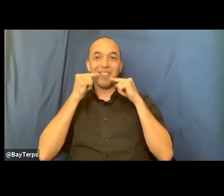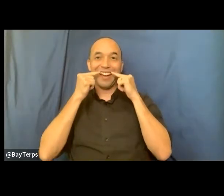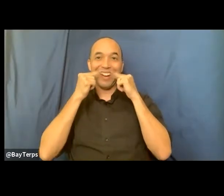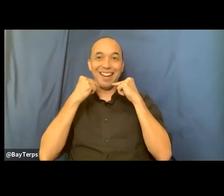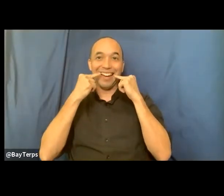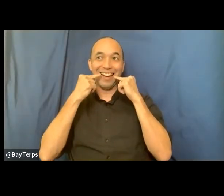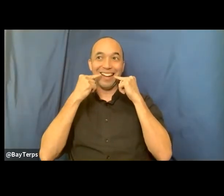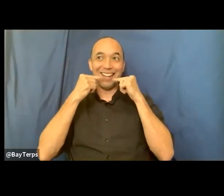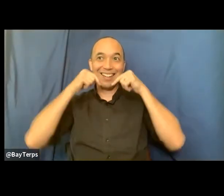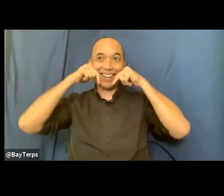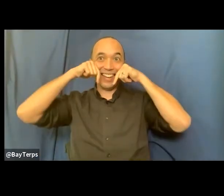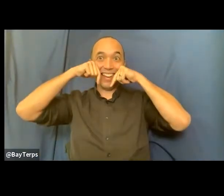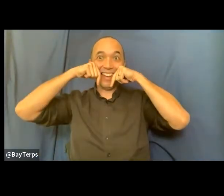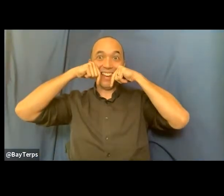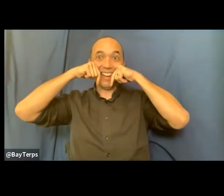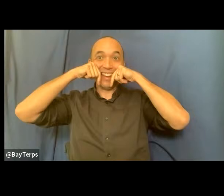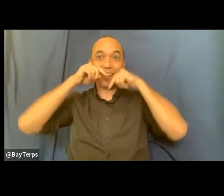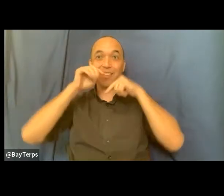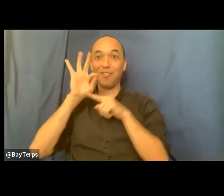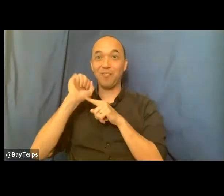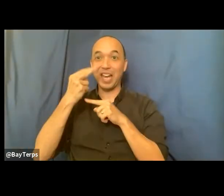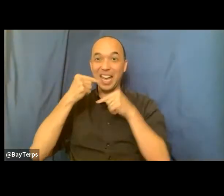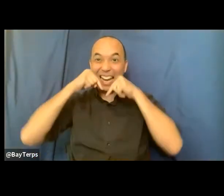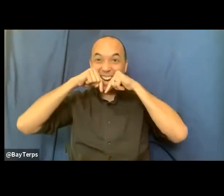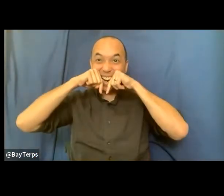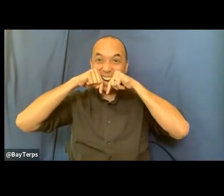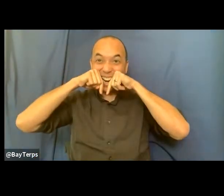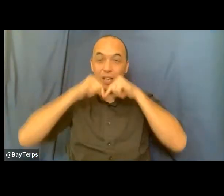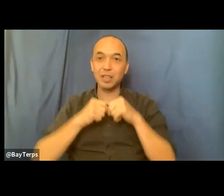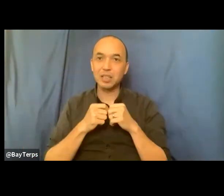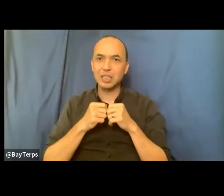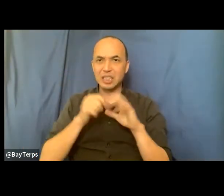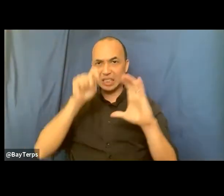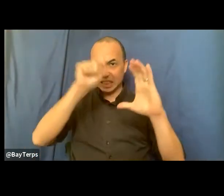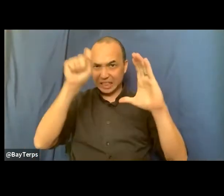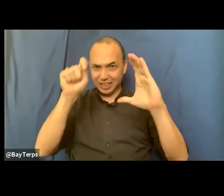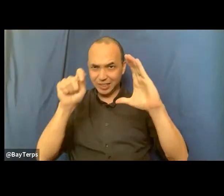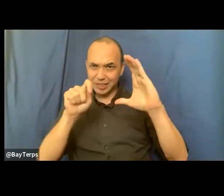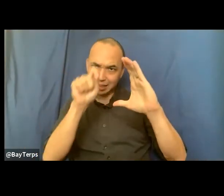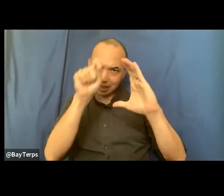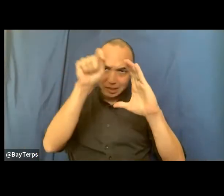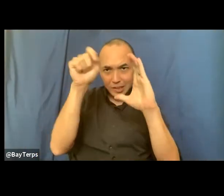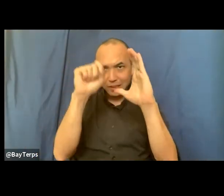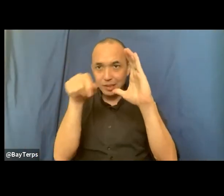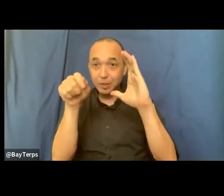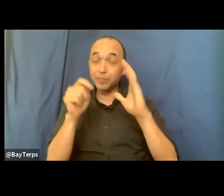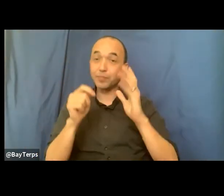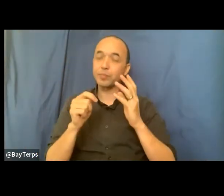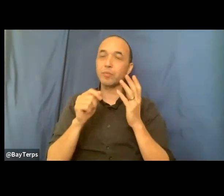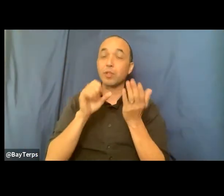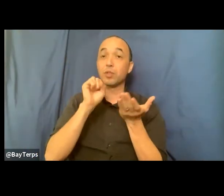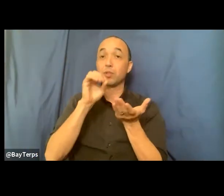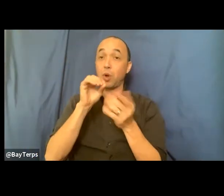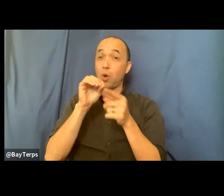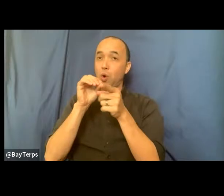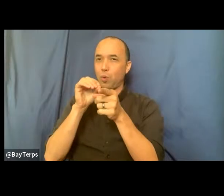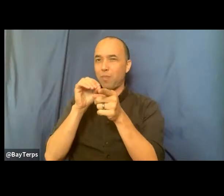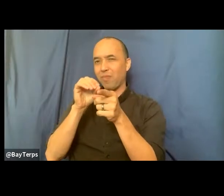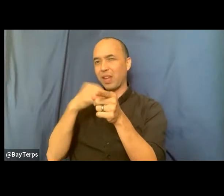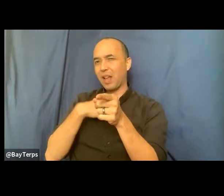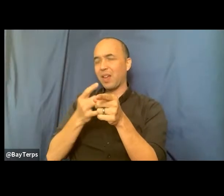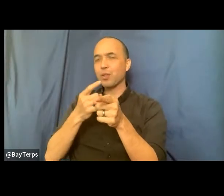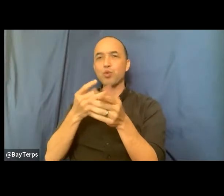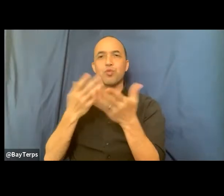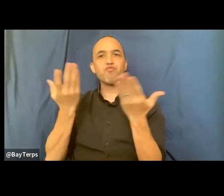And so now, you know, when I do the classics, I like to sketch something out really quick and